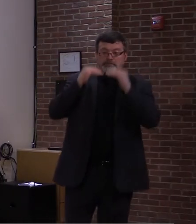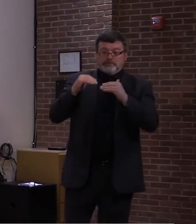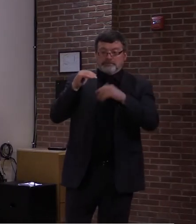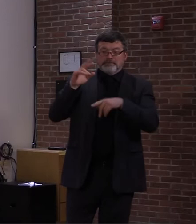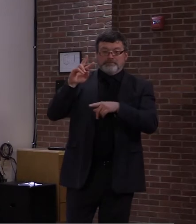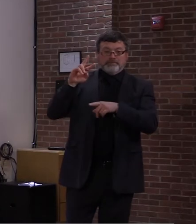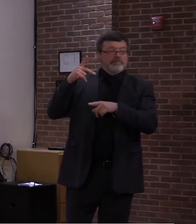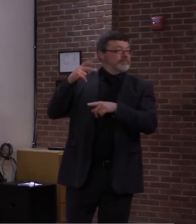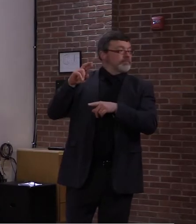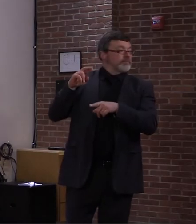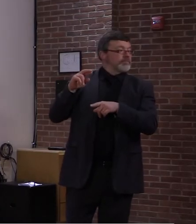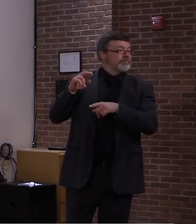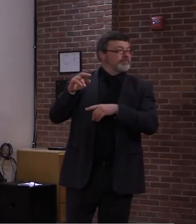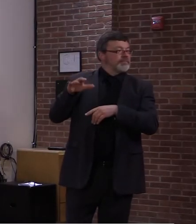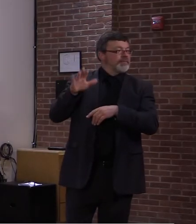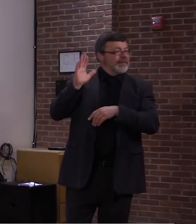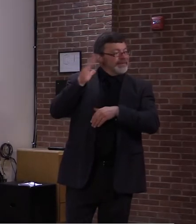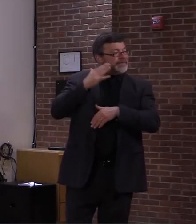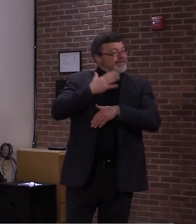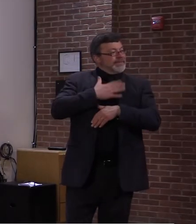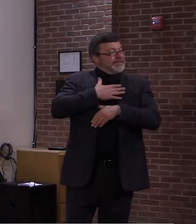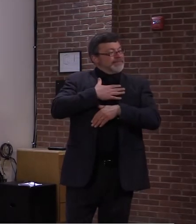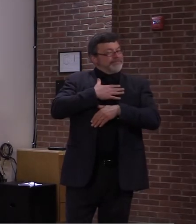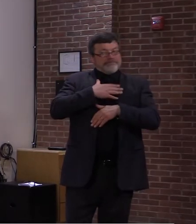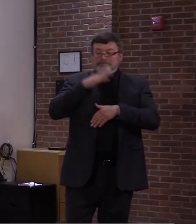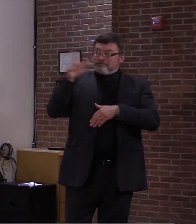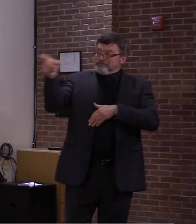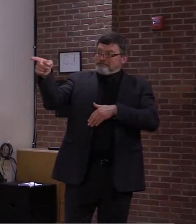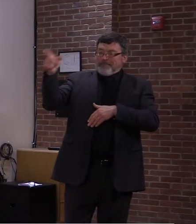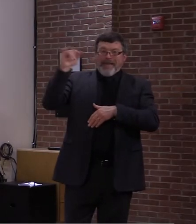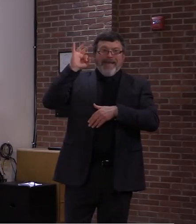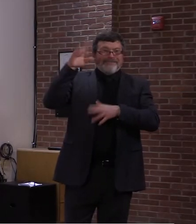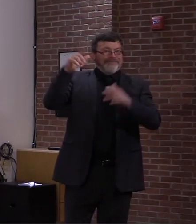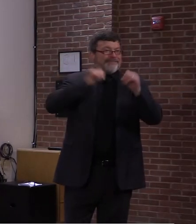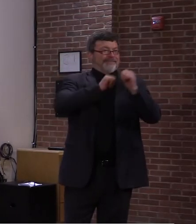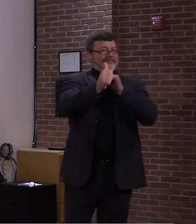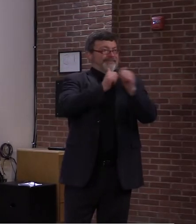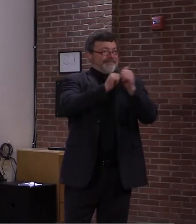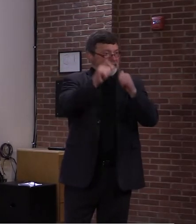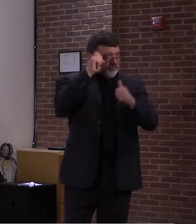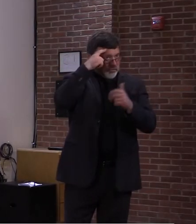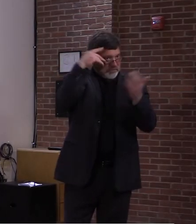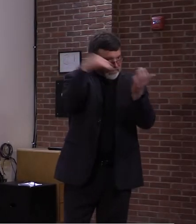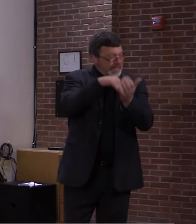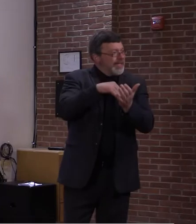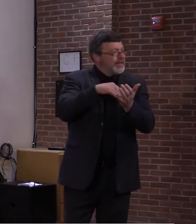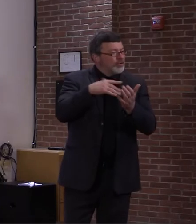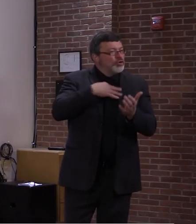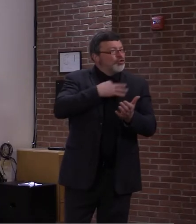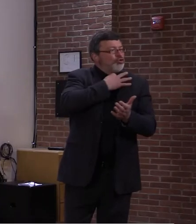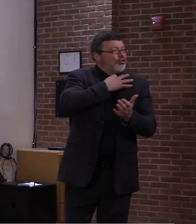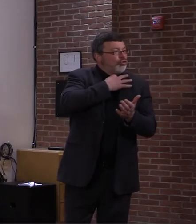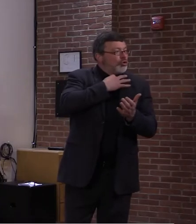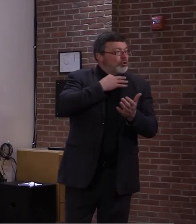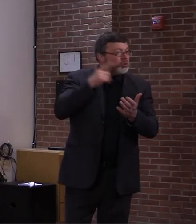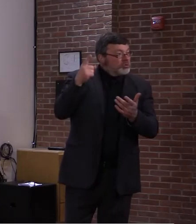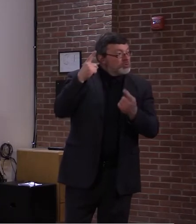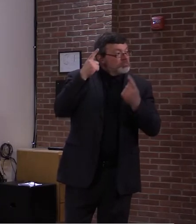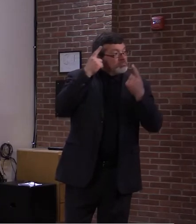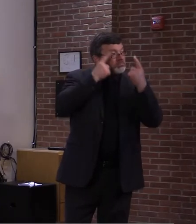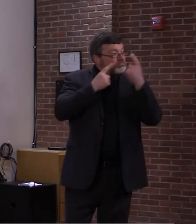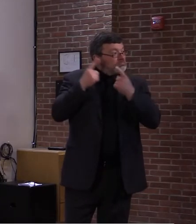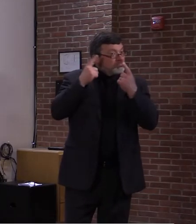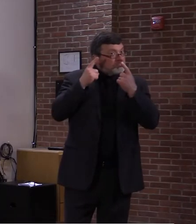you're going to delay that decision for a while, but as you're thinking about all this stuff and considering your decision, does it ever occur to